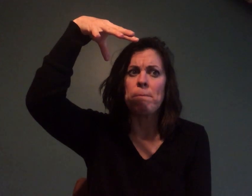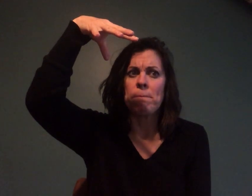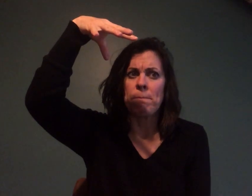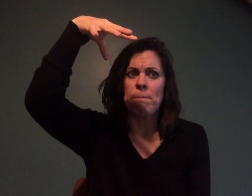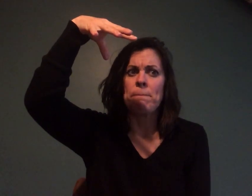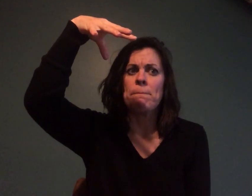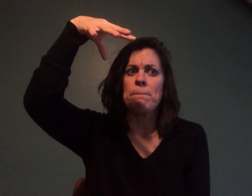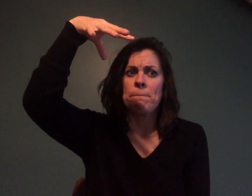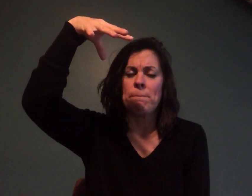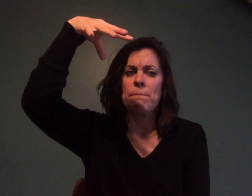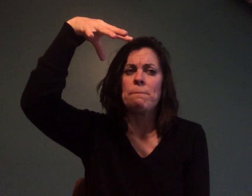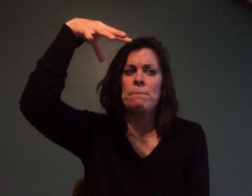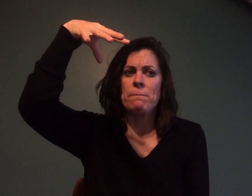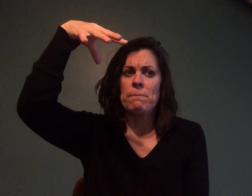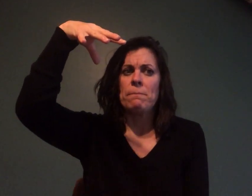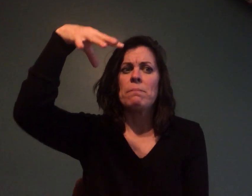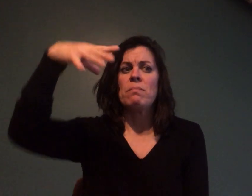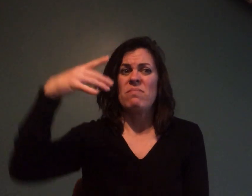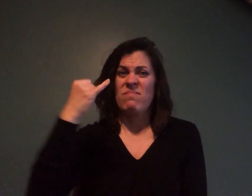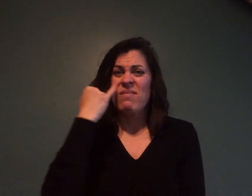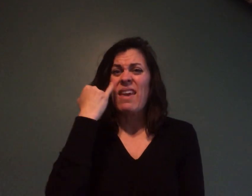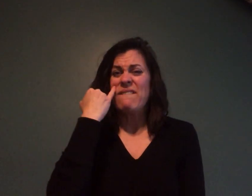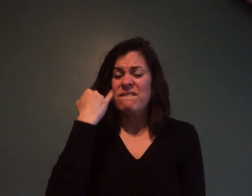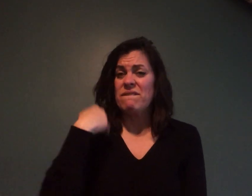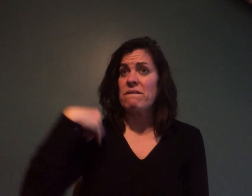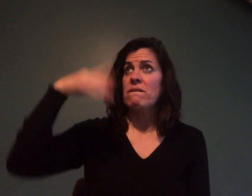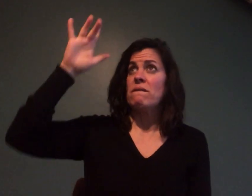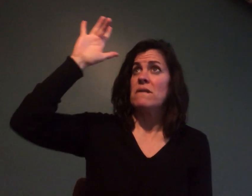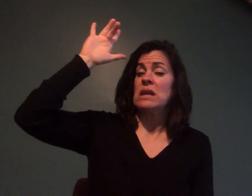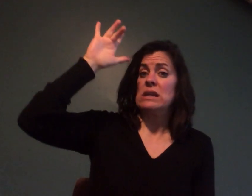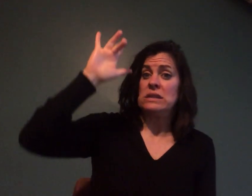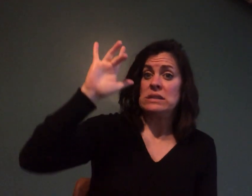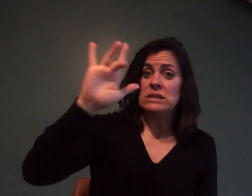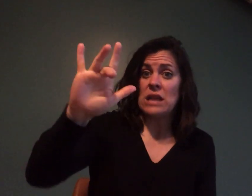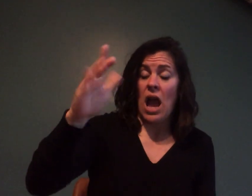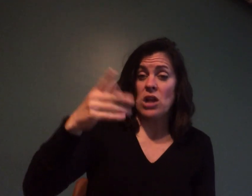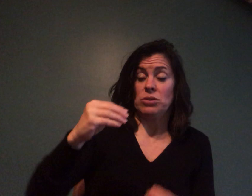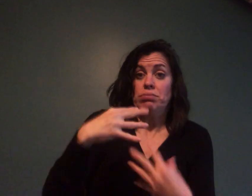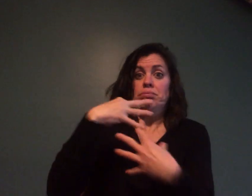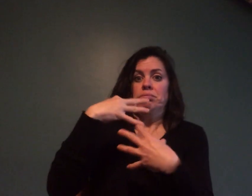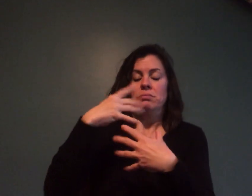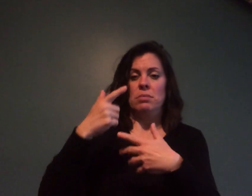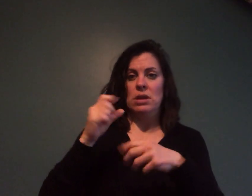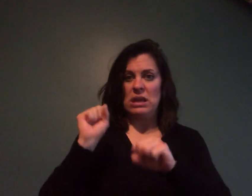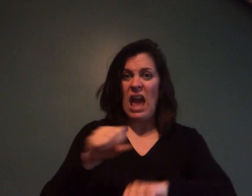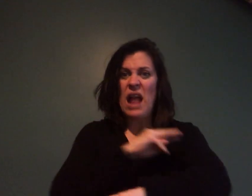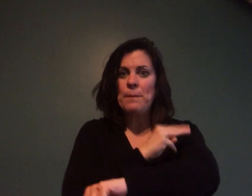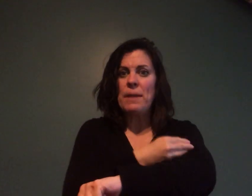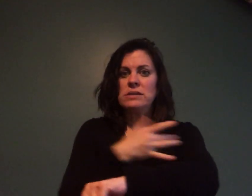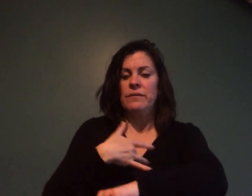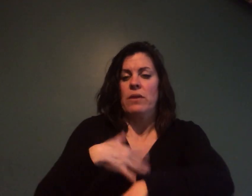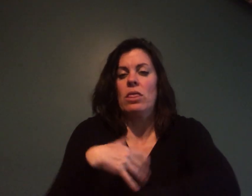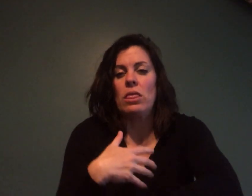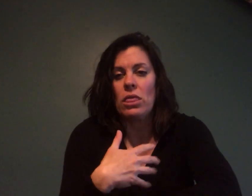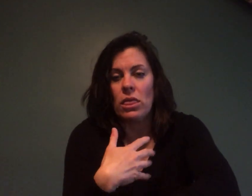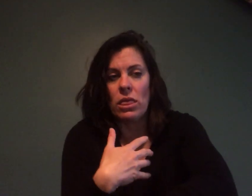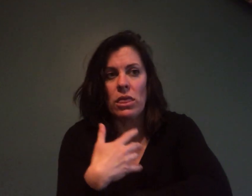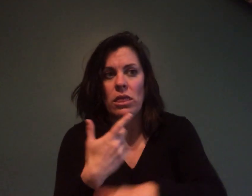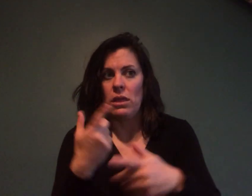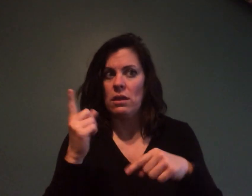Electric radio. All right. Extreme pain, breathing stops, severe muscular. Wow, they're really making you